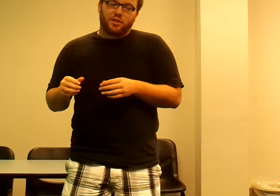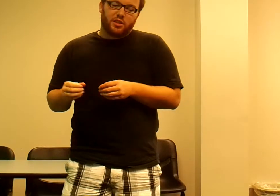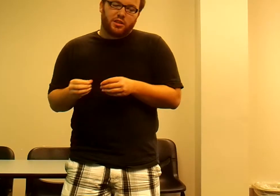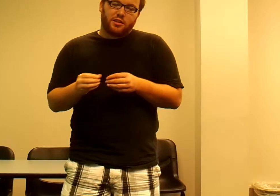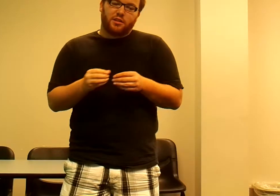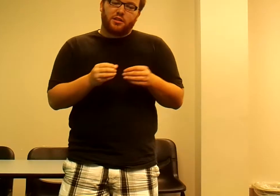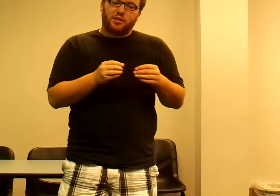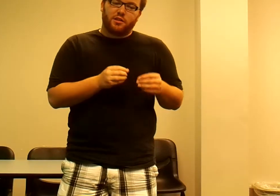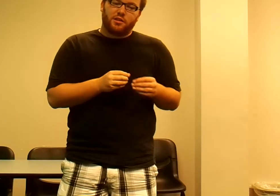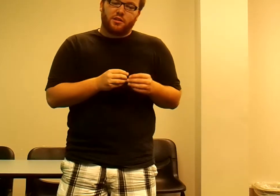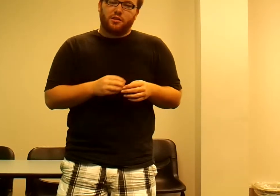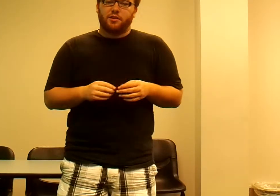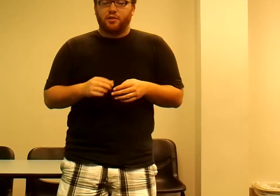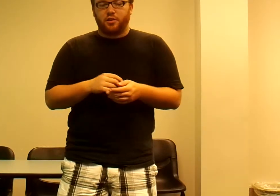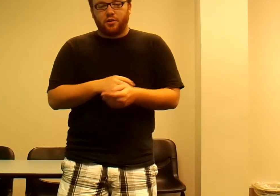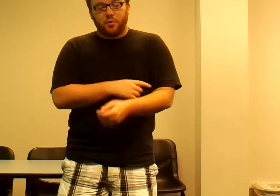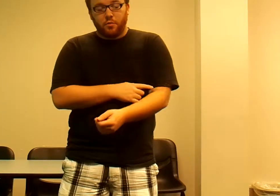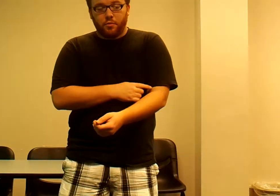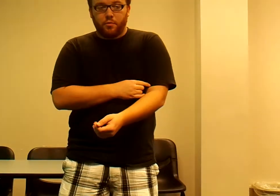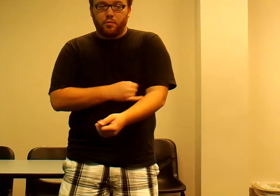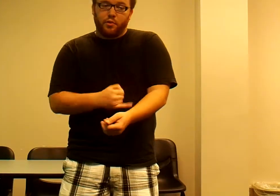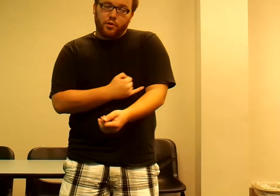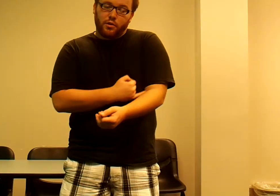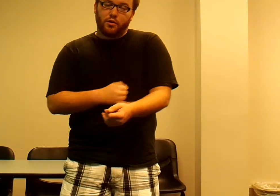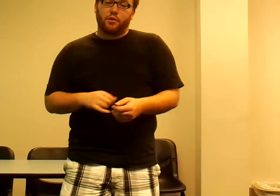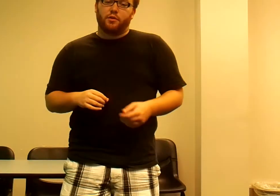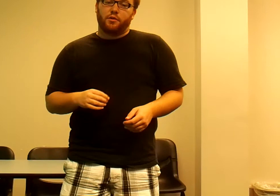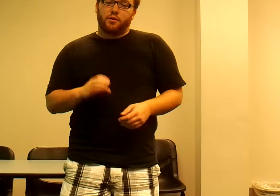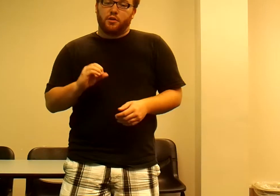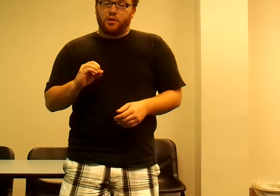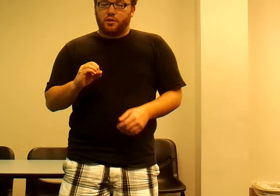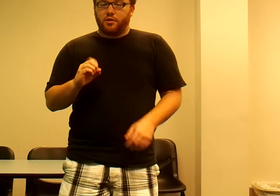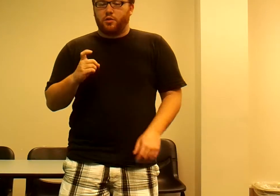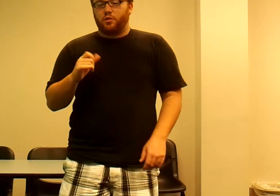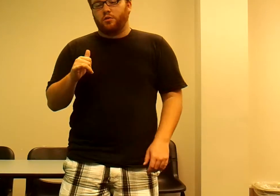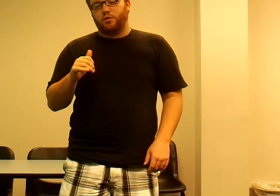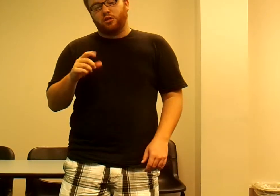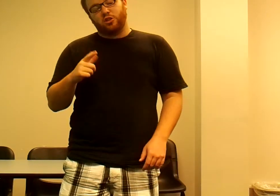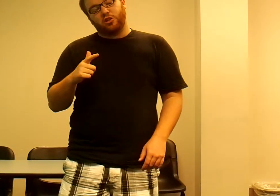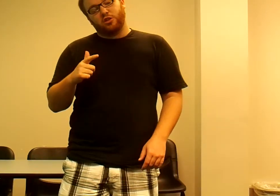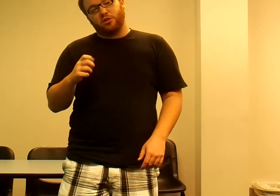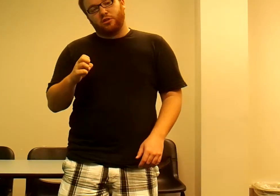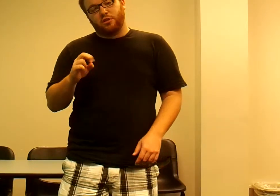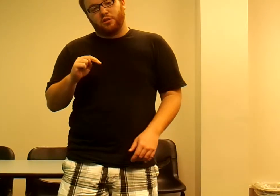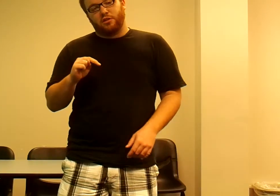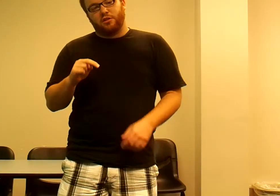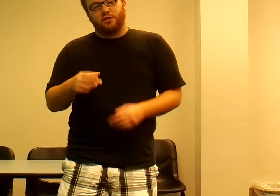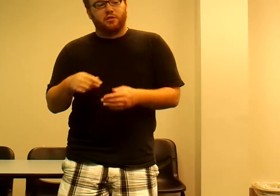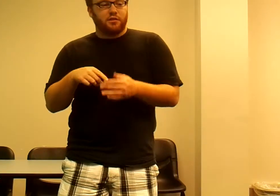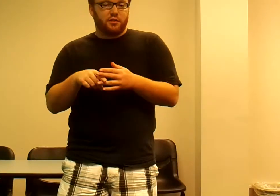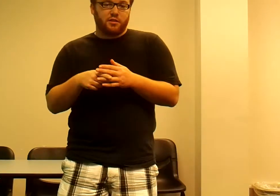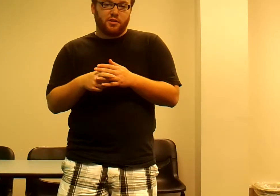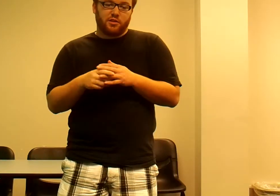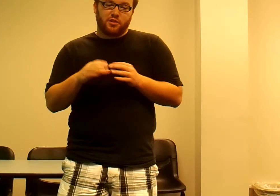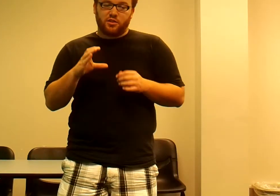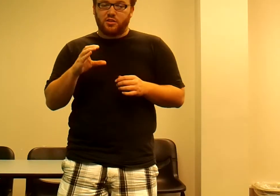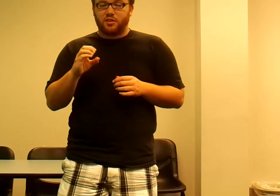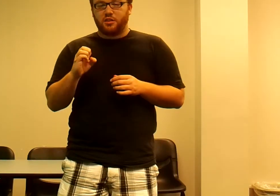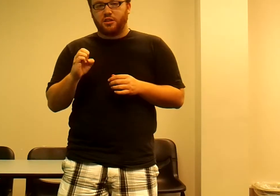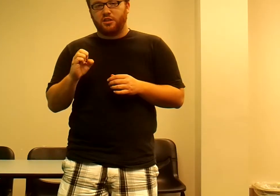the blood that now has oxygen, to our body's cells. And that's really how our cells get the oxygen